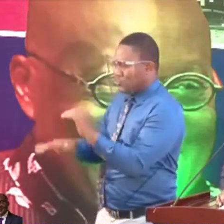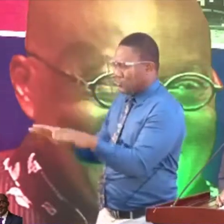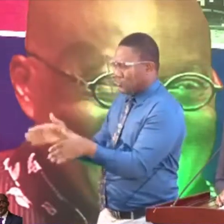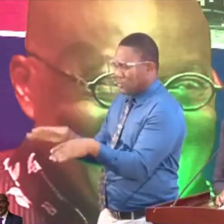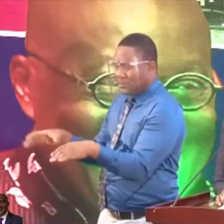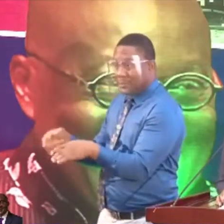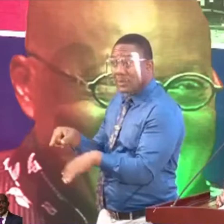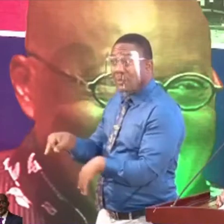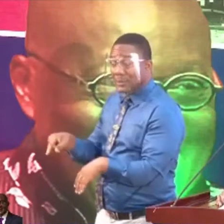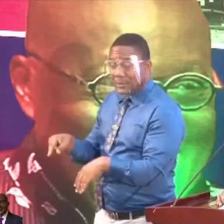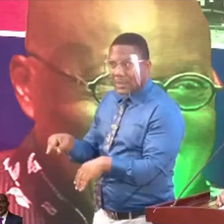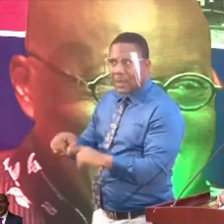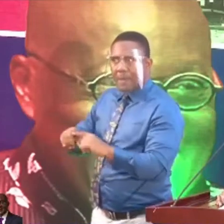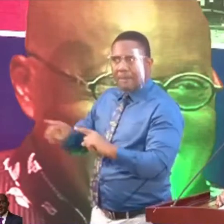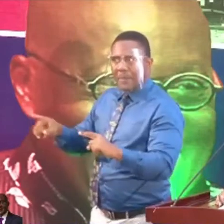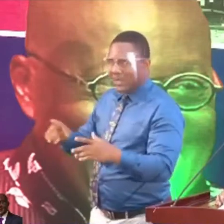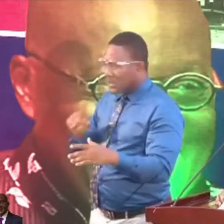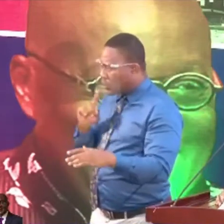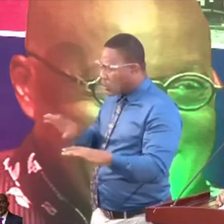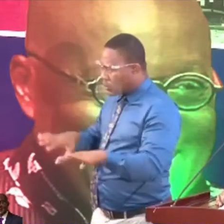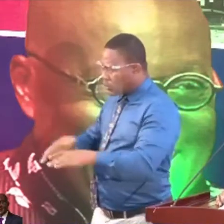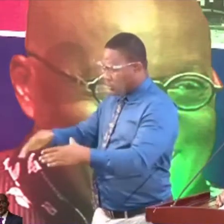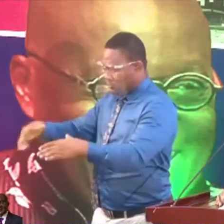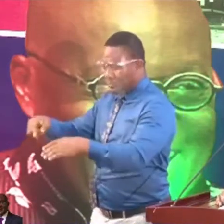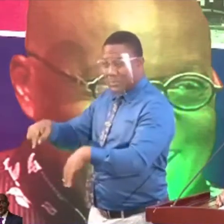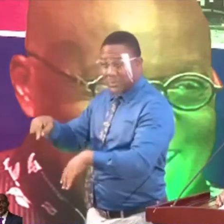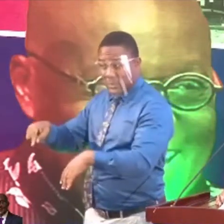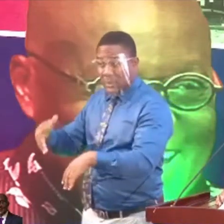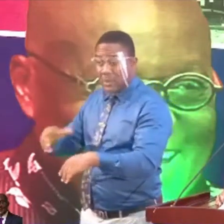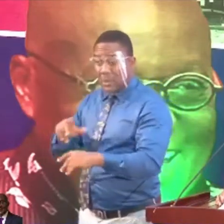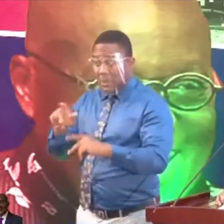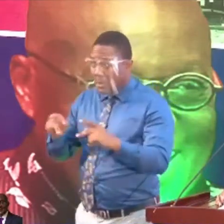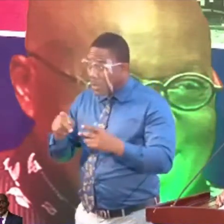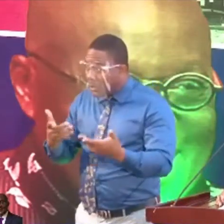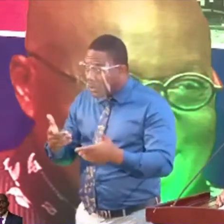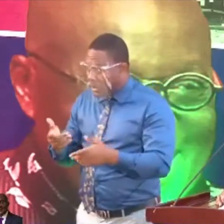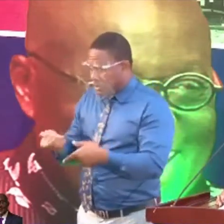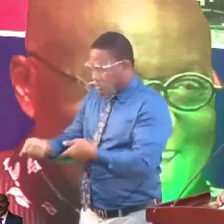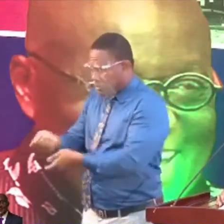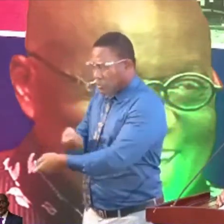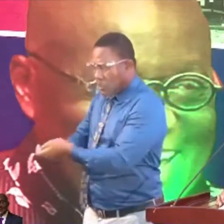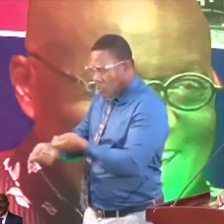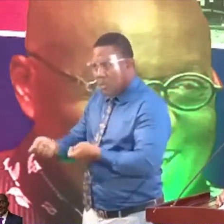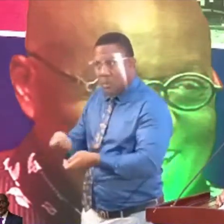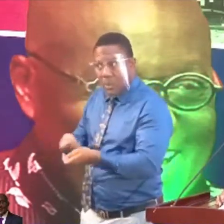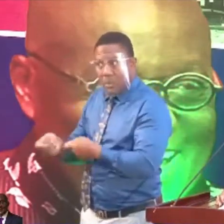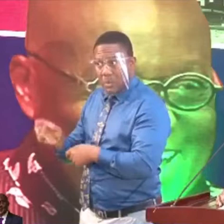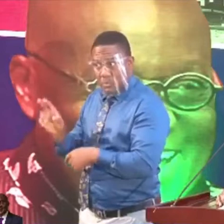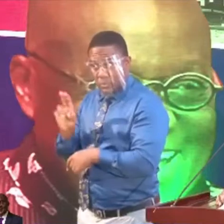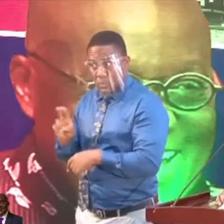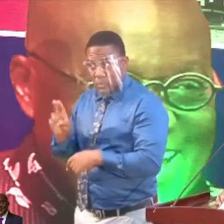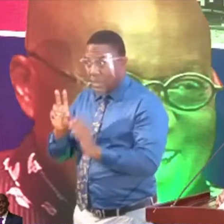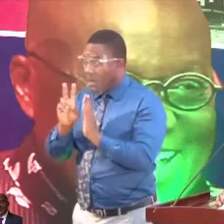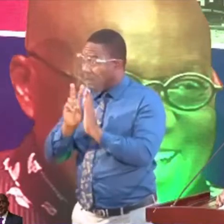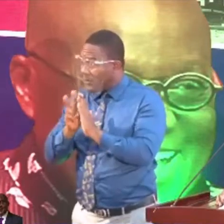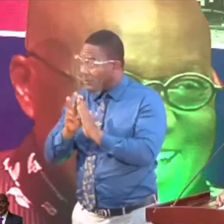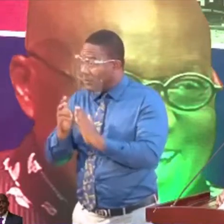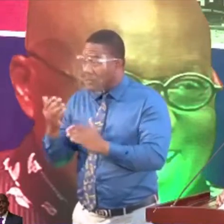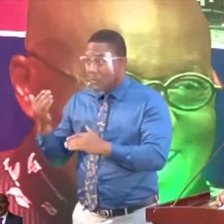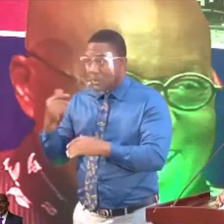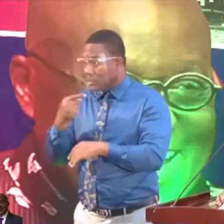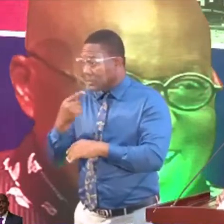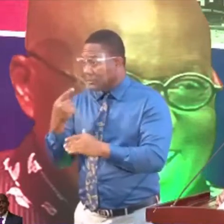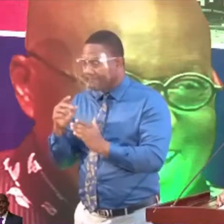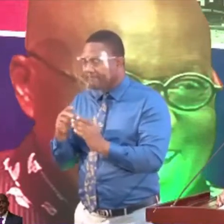practical response to the needs of the people and their realities on the ground. The documentary that was shown earlier shows